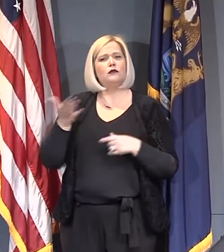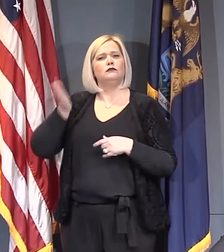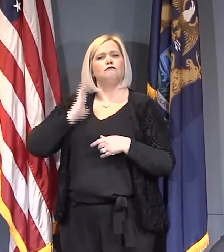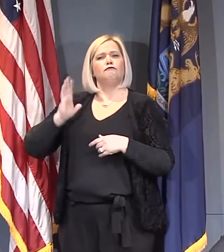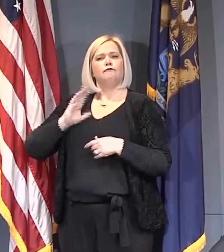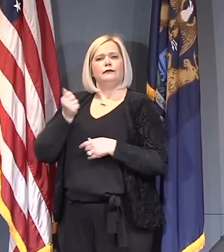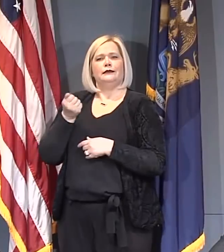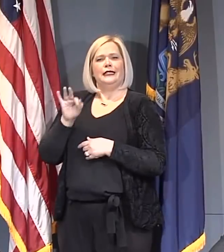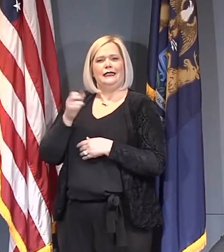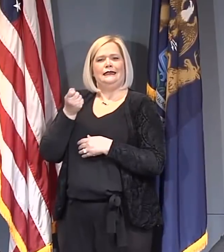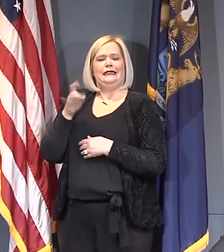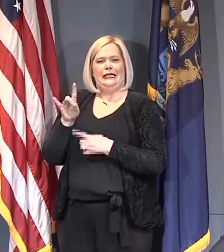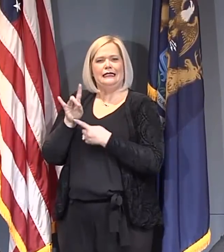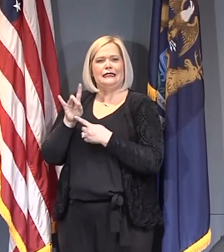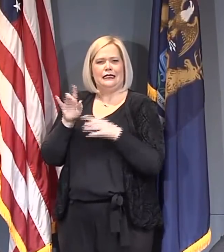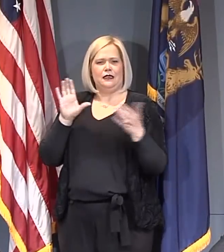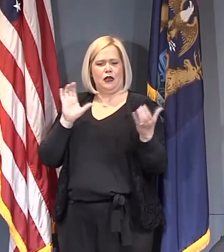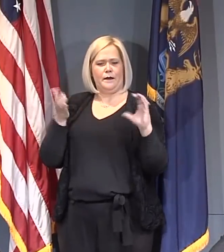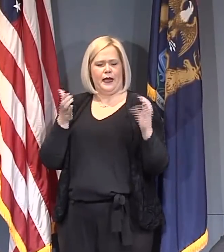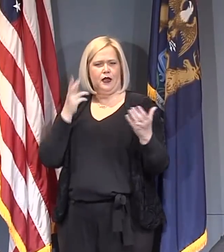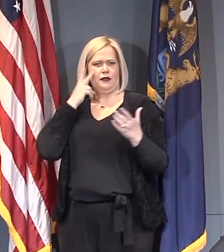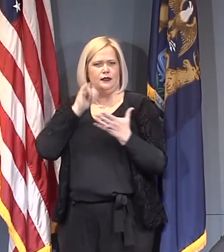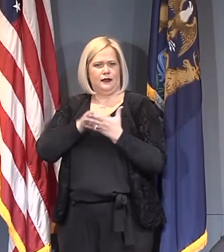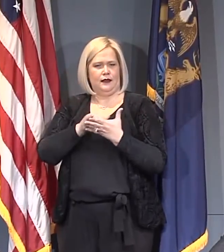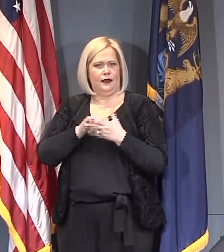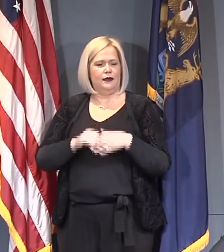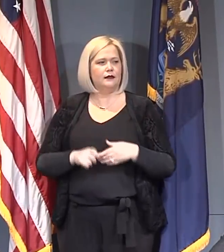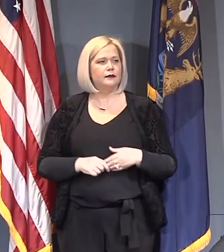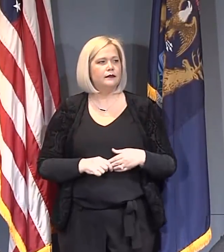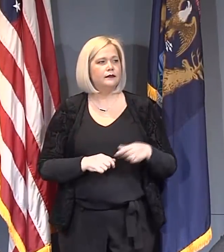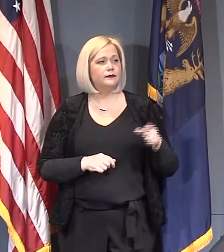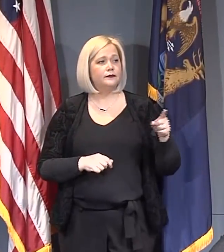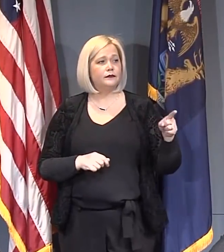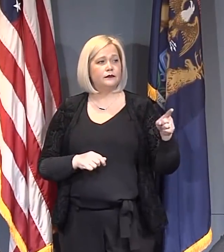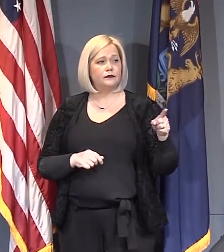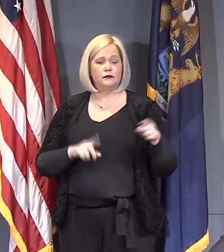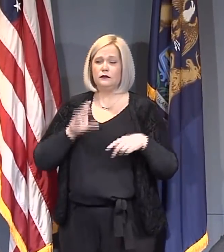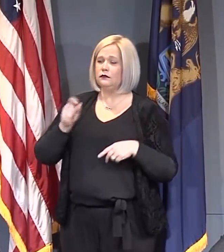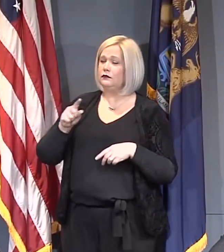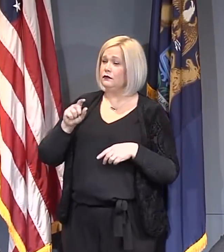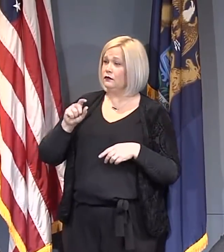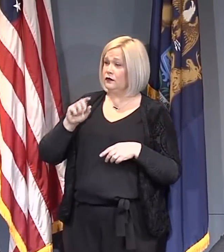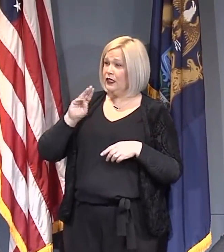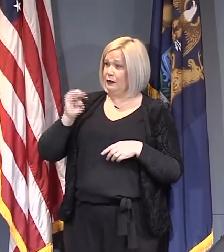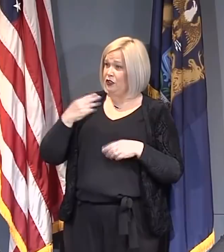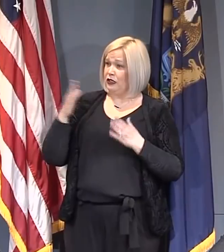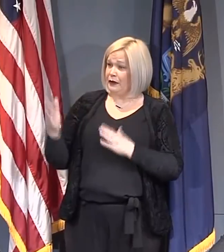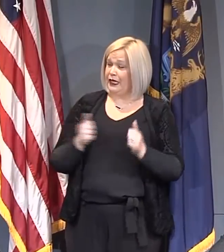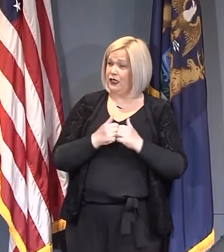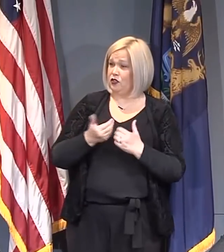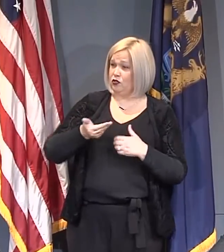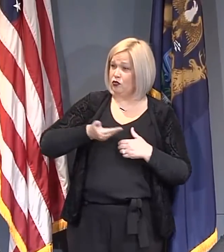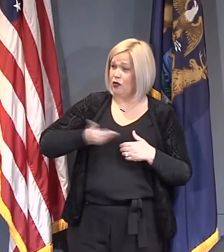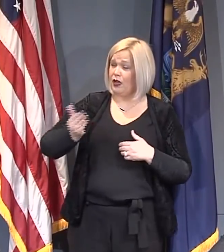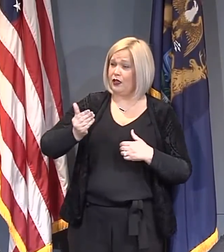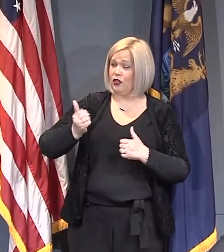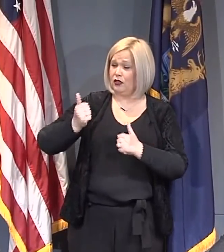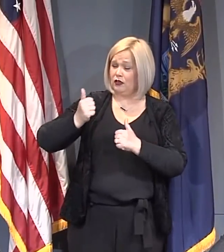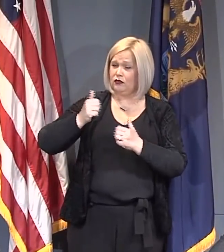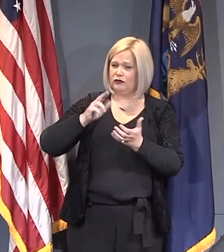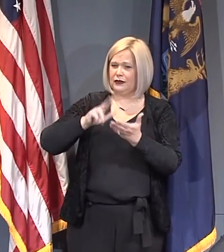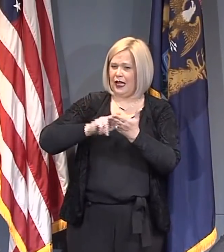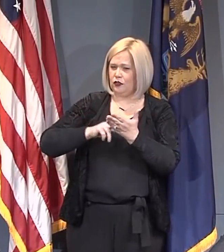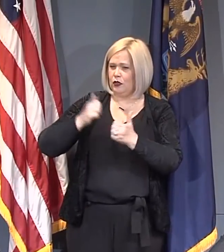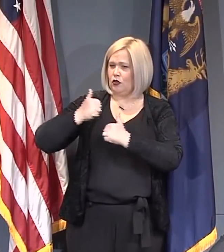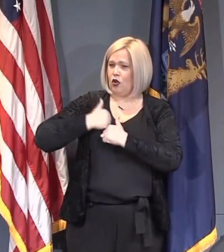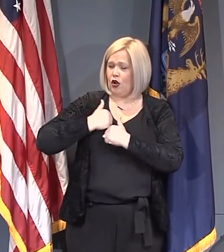Some other states like Massachusetts are hiring armies of contact tracers. Is Michigan planning to do that? And if so, how many